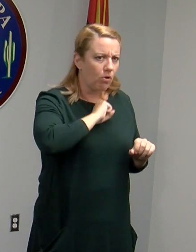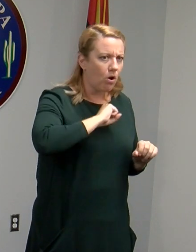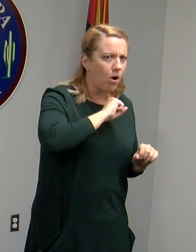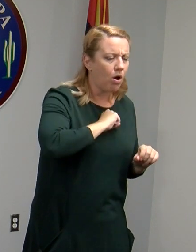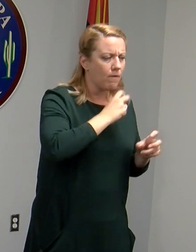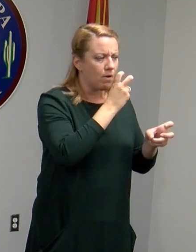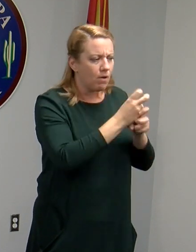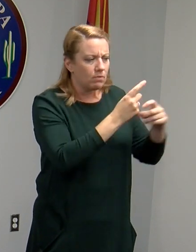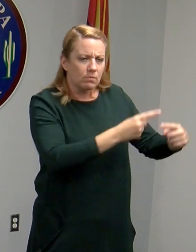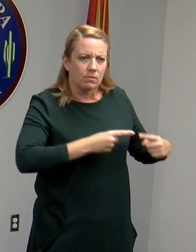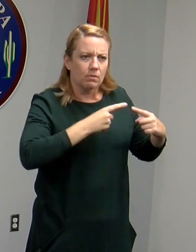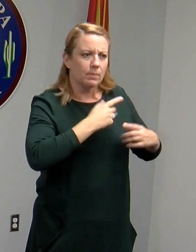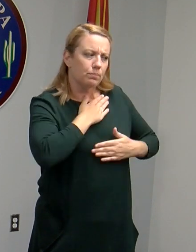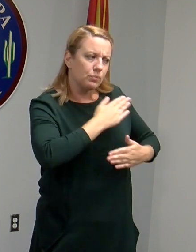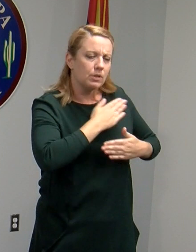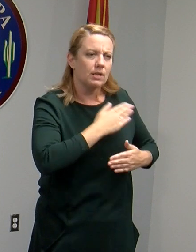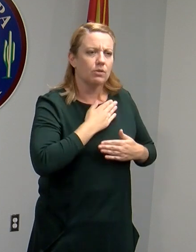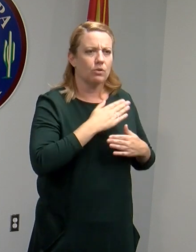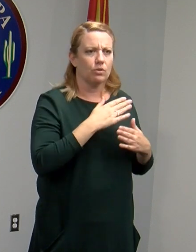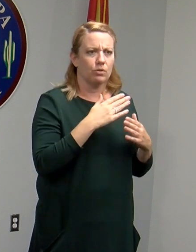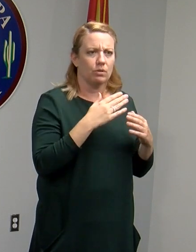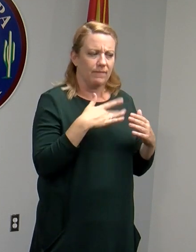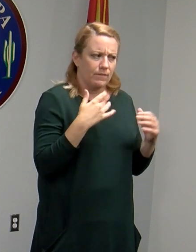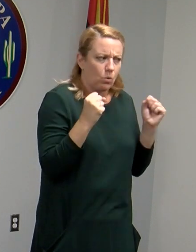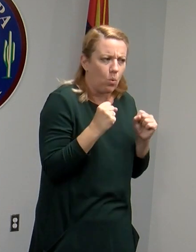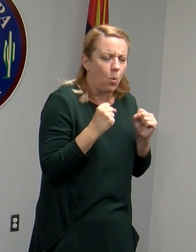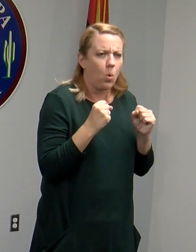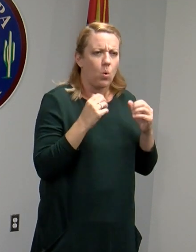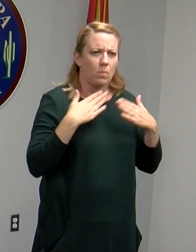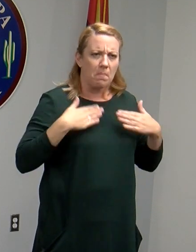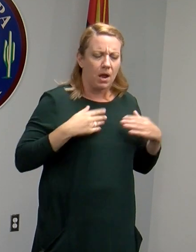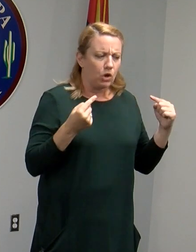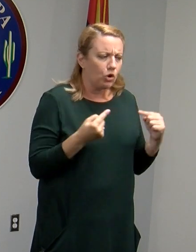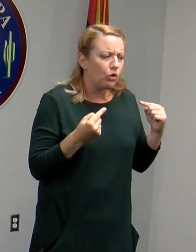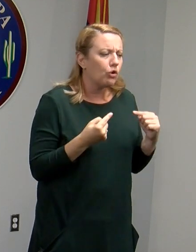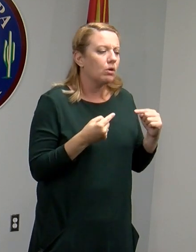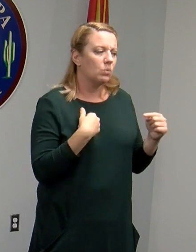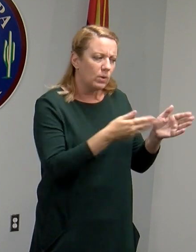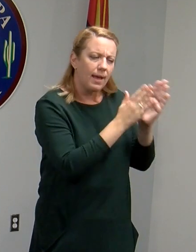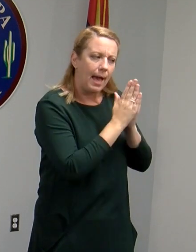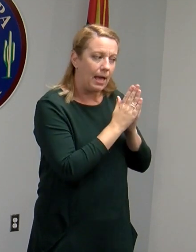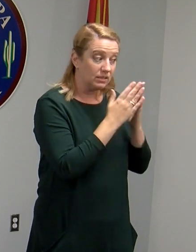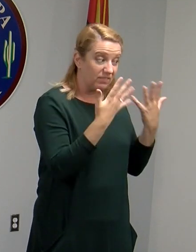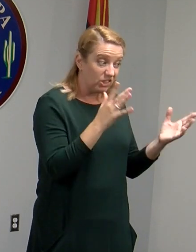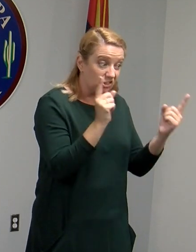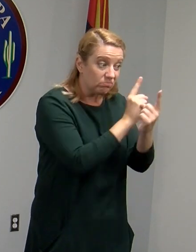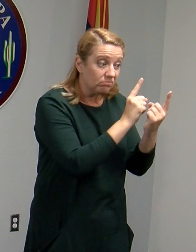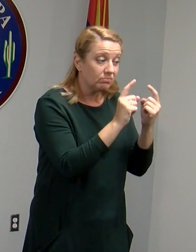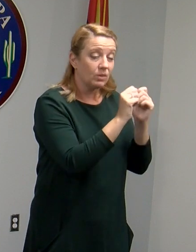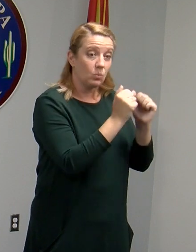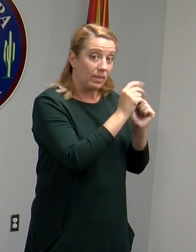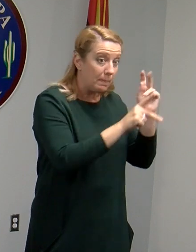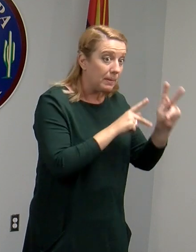breath, fever, chills, body aches, things like that. We ask about exposure history to COVID-19, and we ask about travel